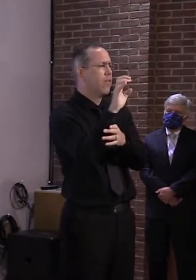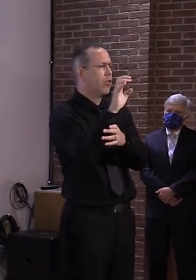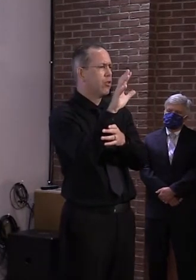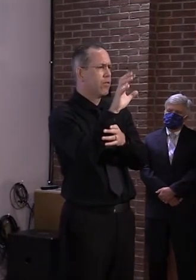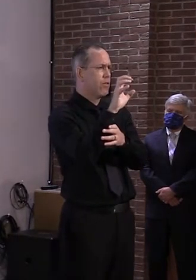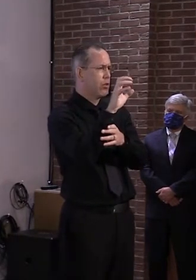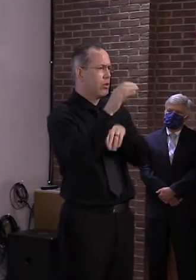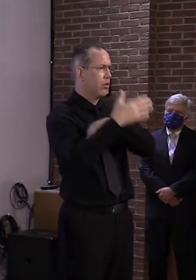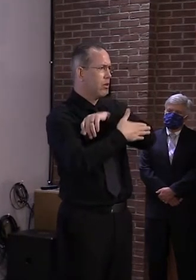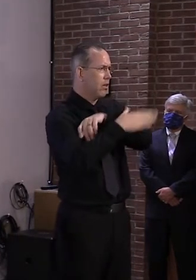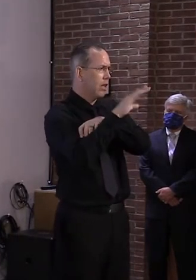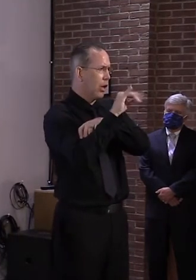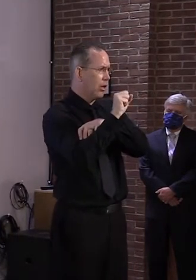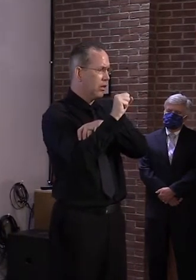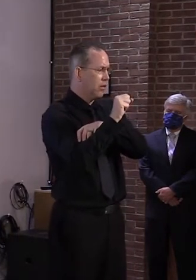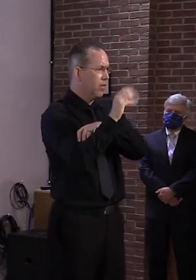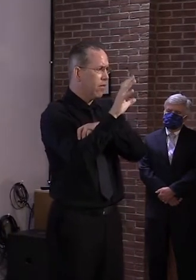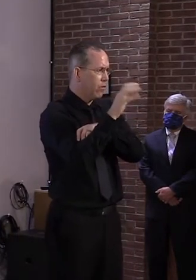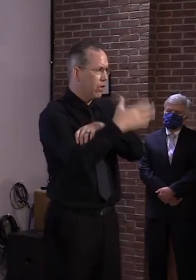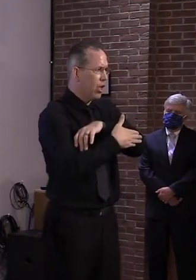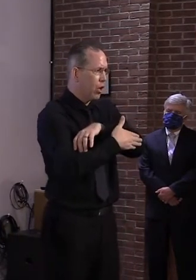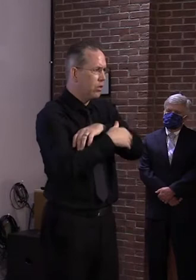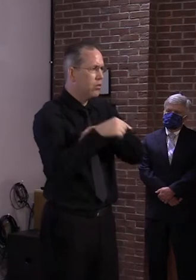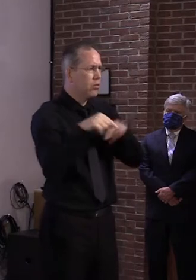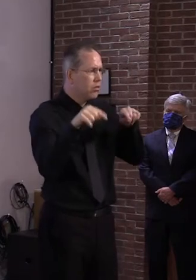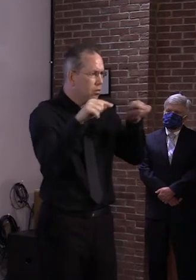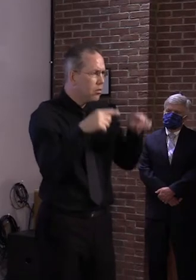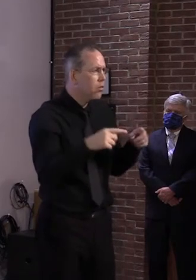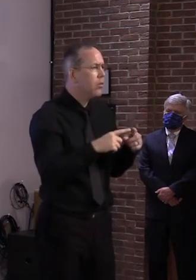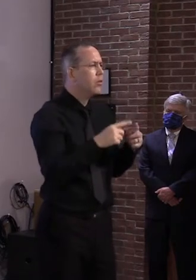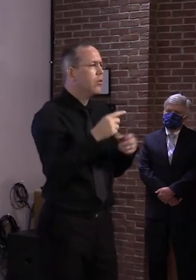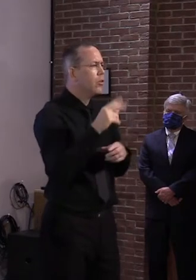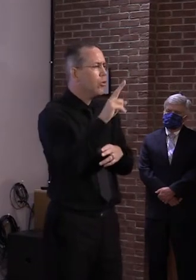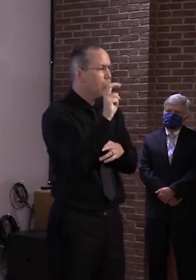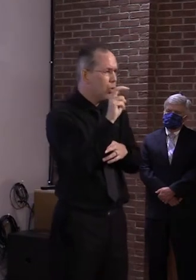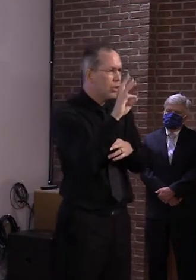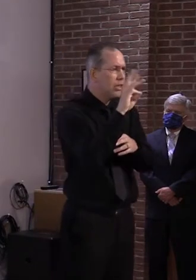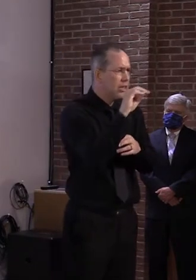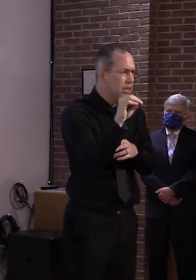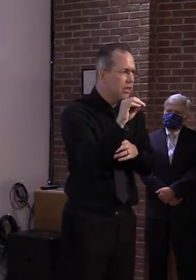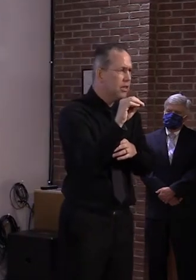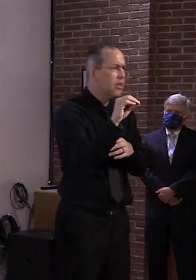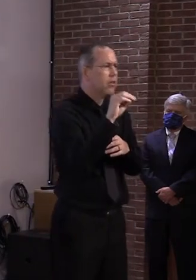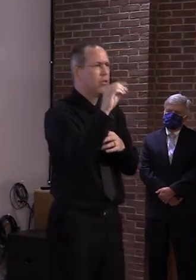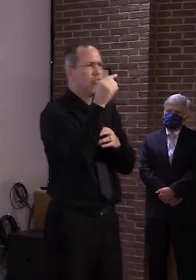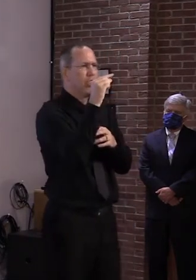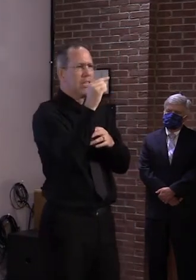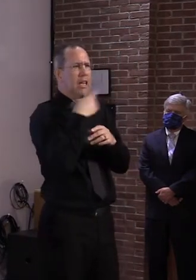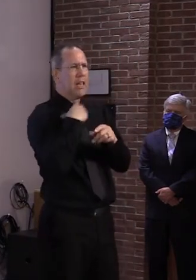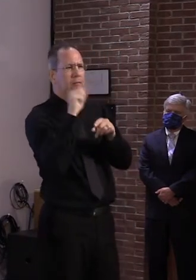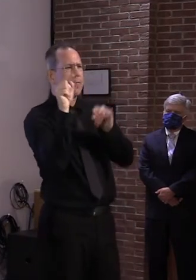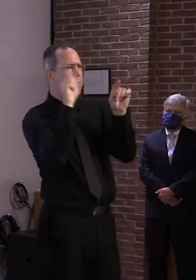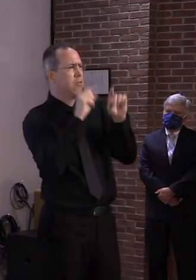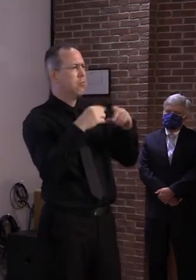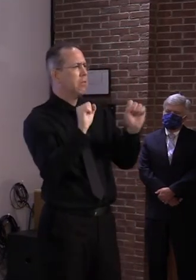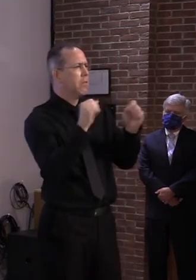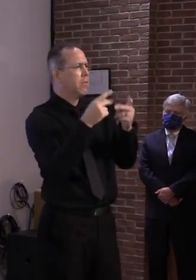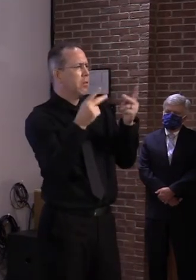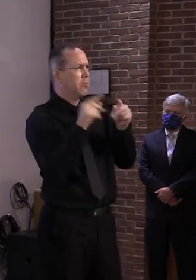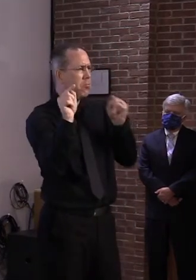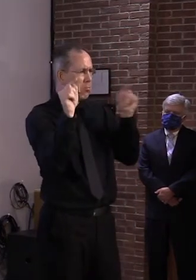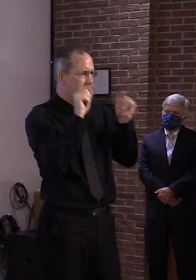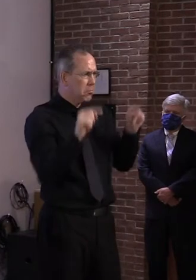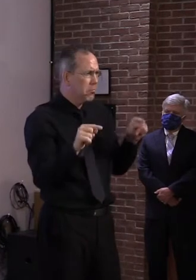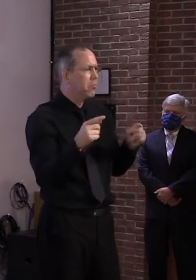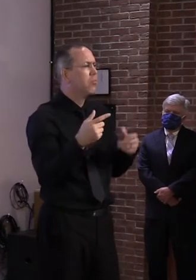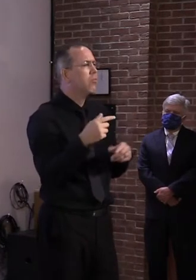of those are green counties eligible for travel into Vermont. As we said, about 19 million people live in those 260 counties. So